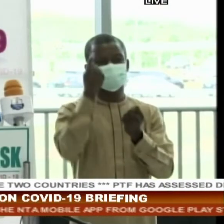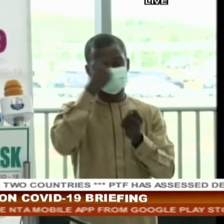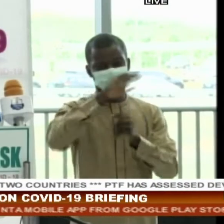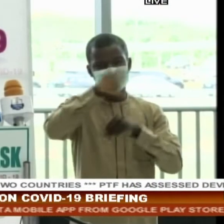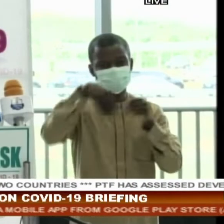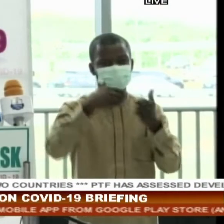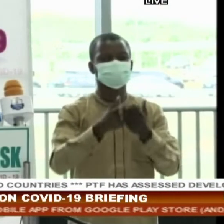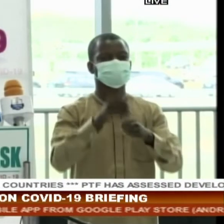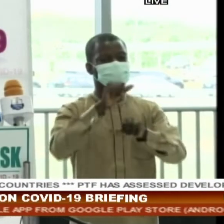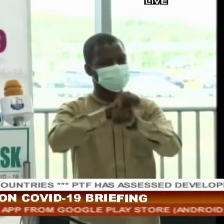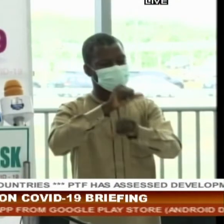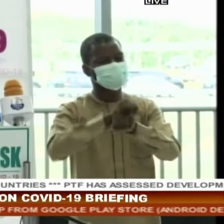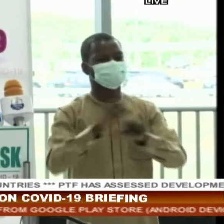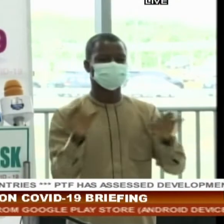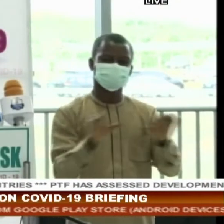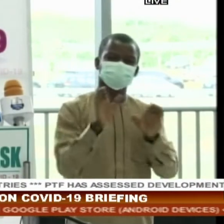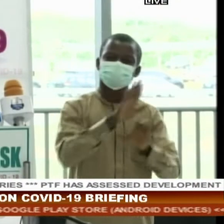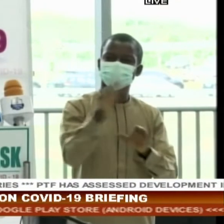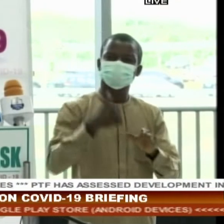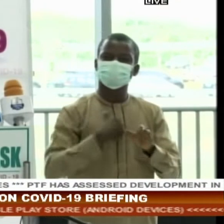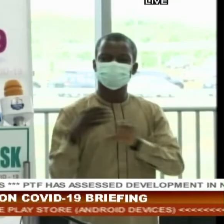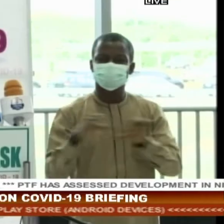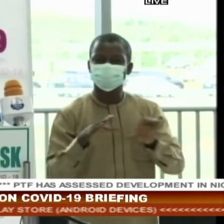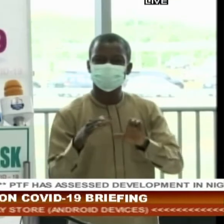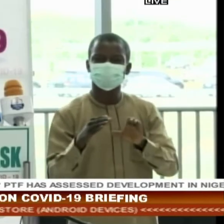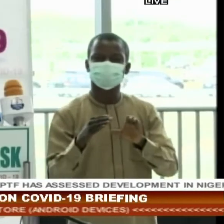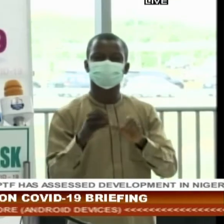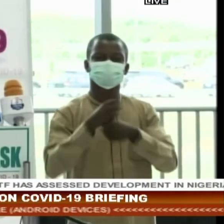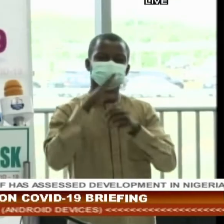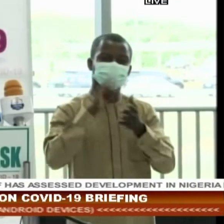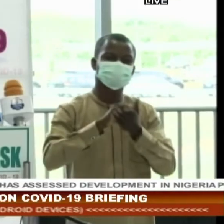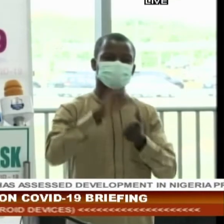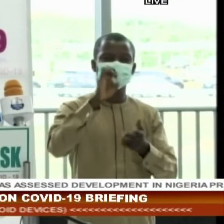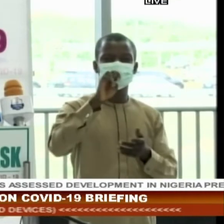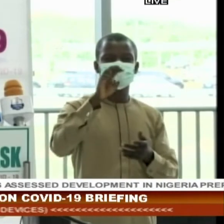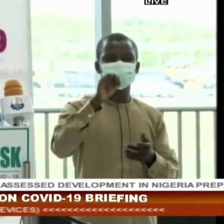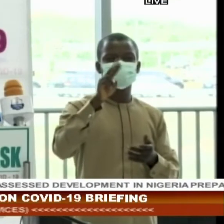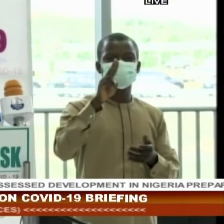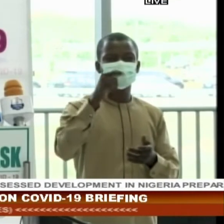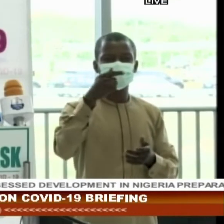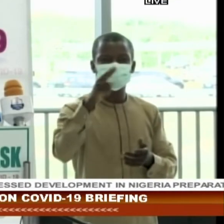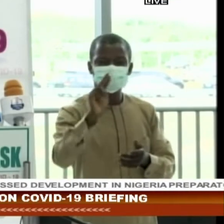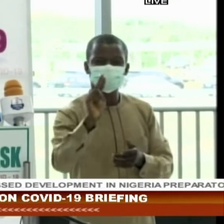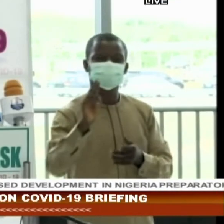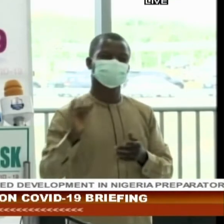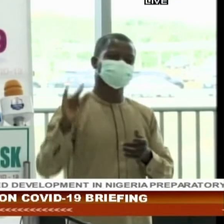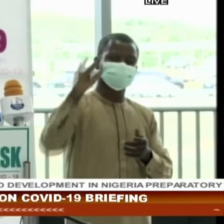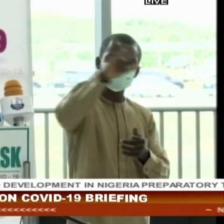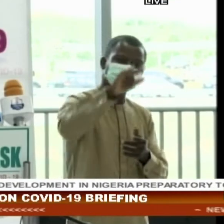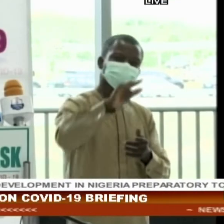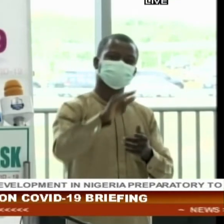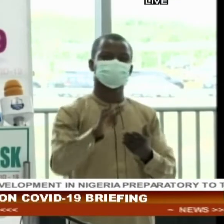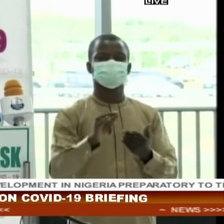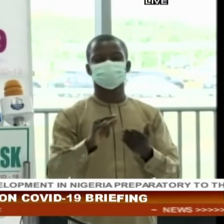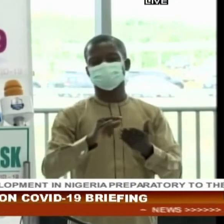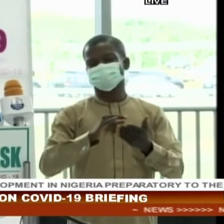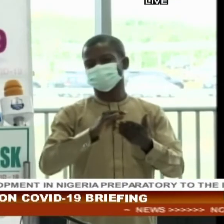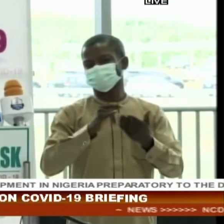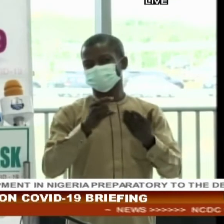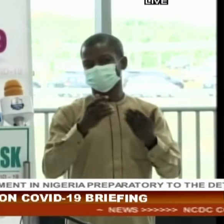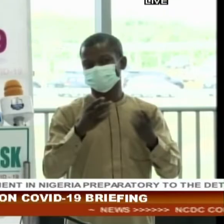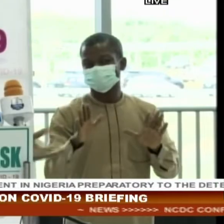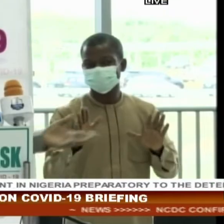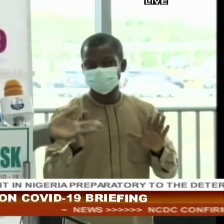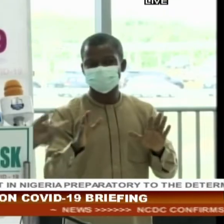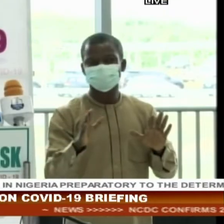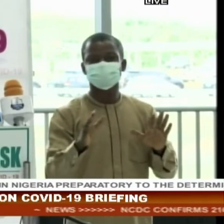in first getting Enugu Airport runway commissioned and put back into service,